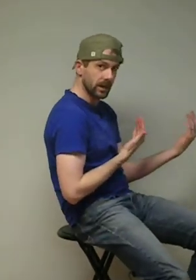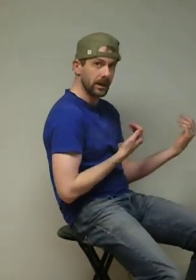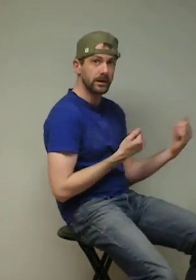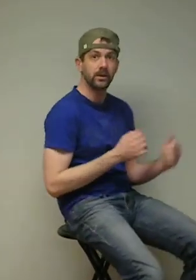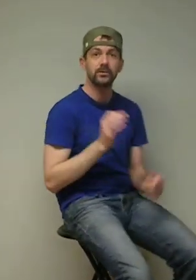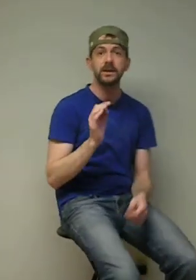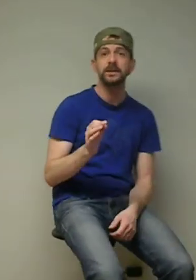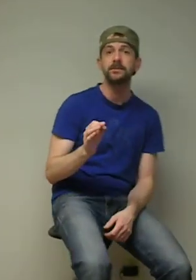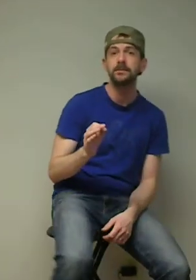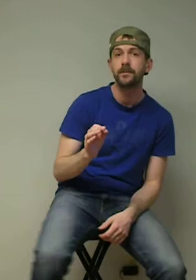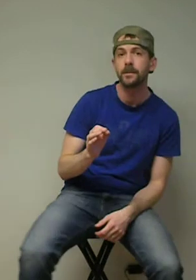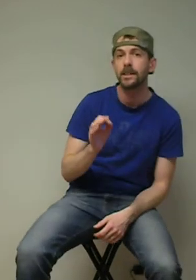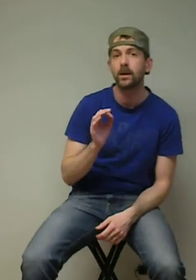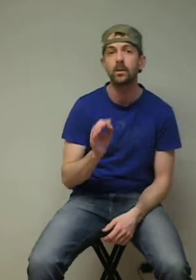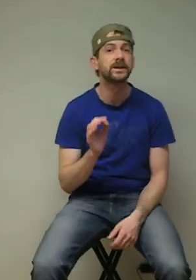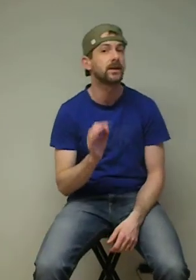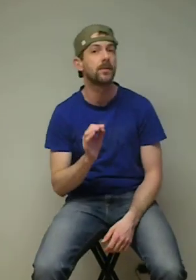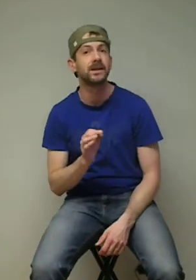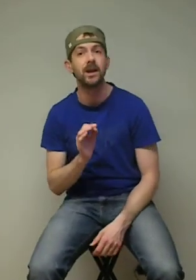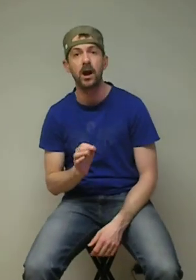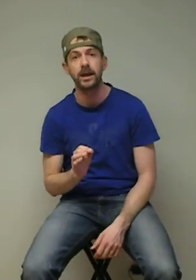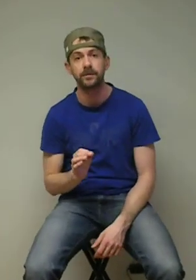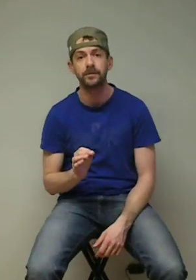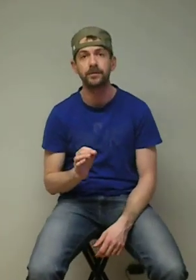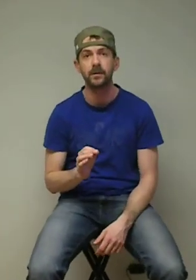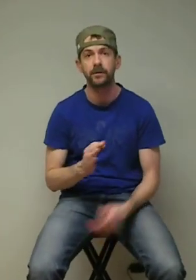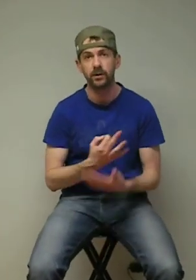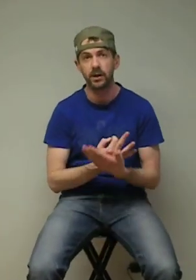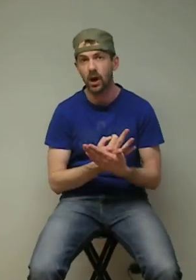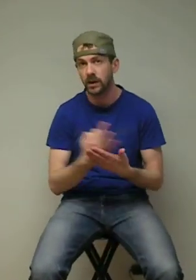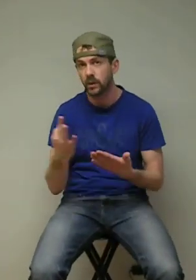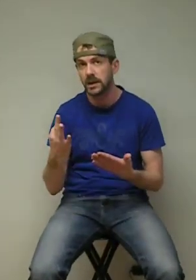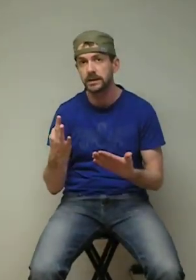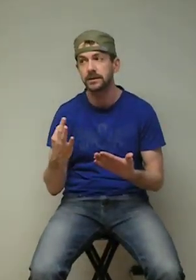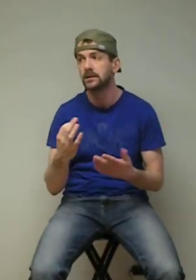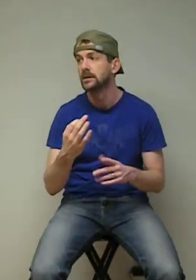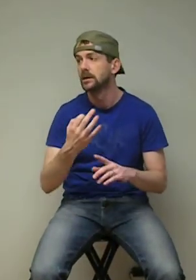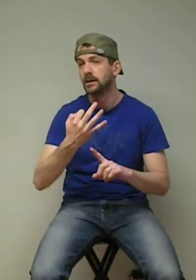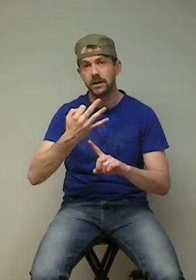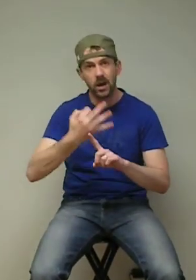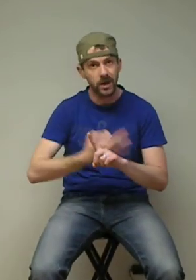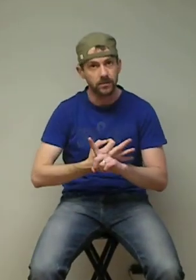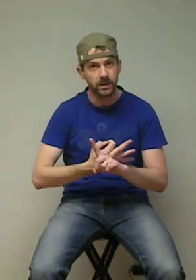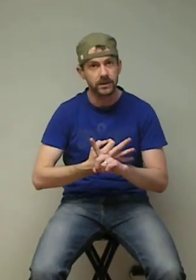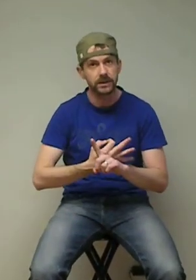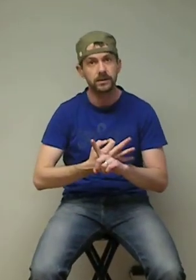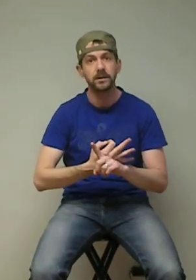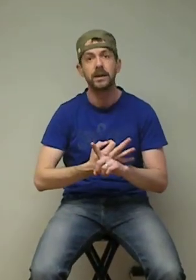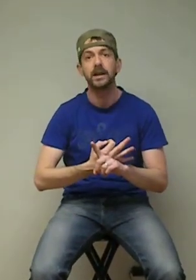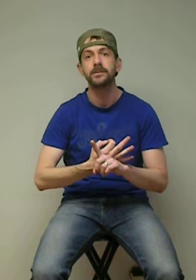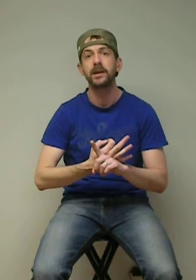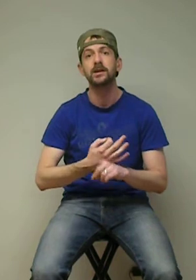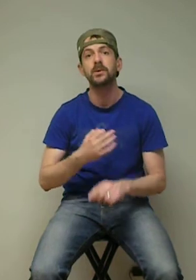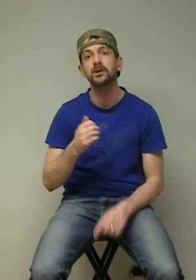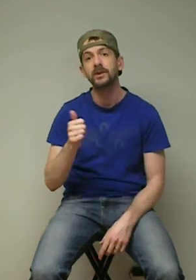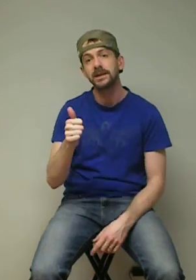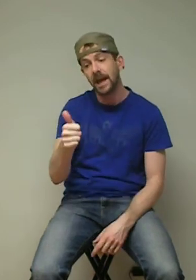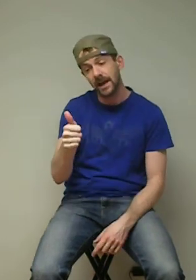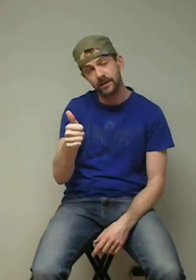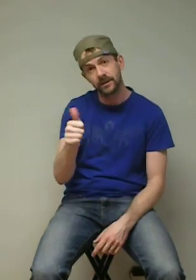Okay, now the reason we stop at 9 for 9 weeks, 9 months, is because when you're doing 10,